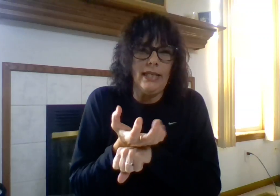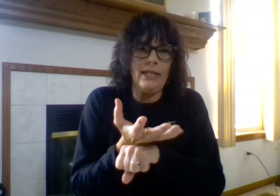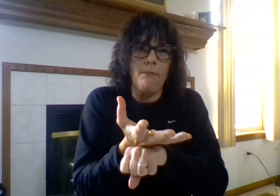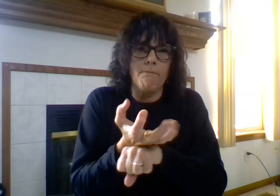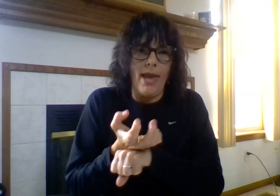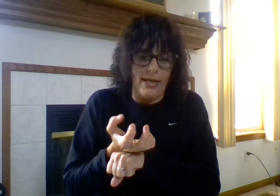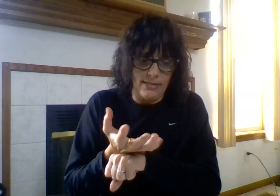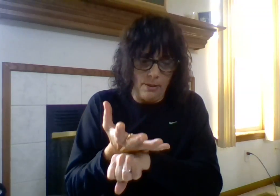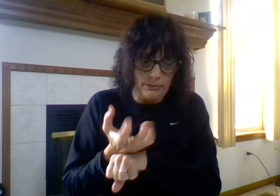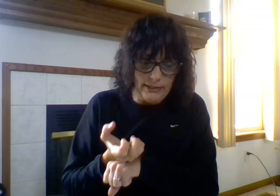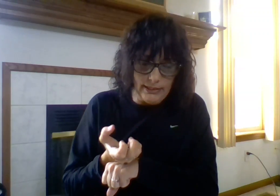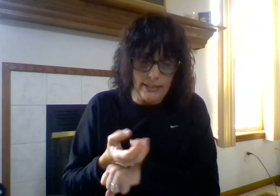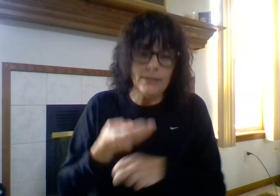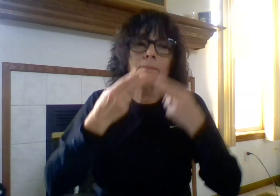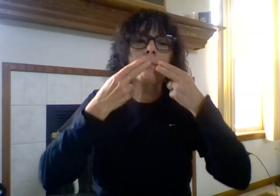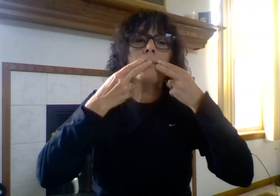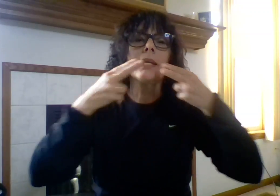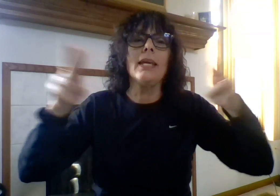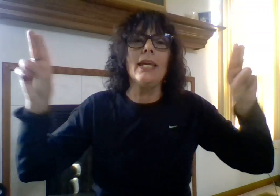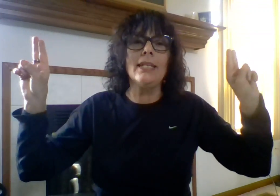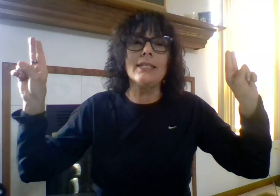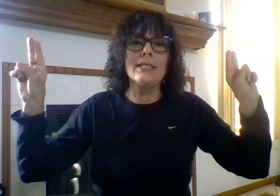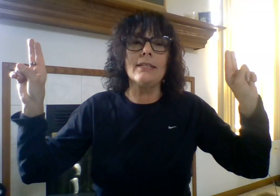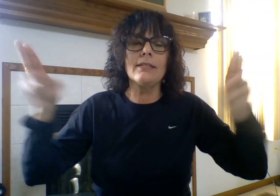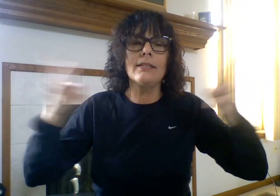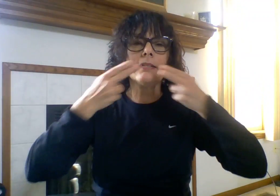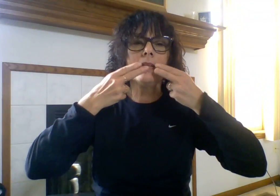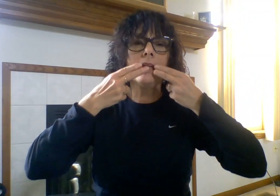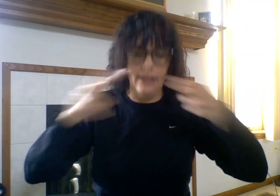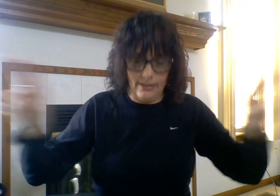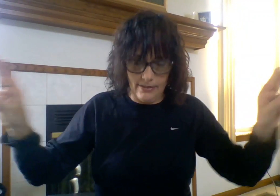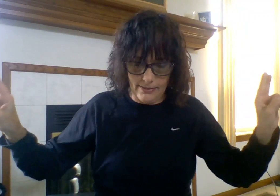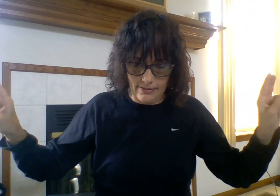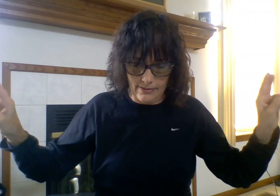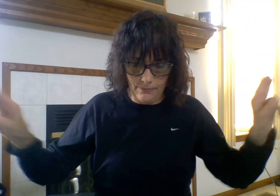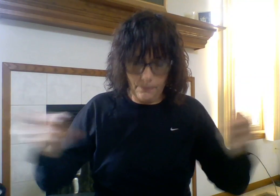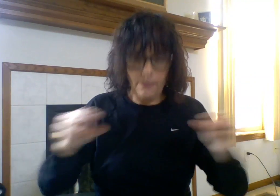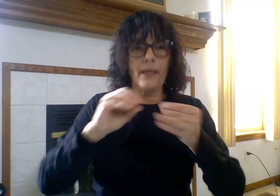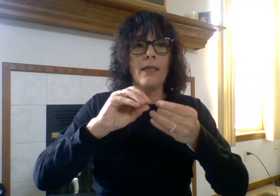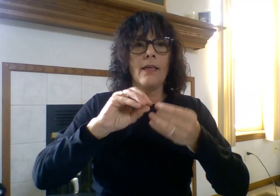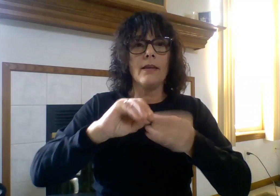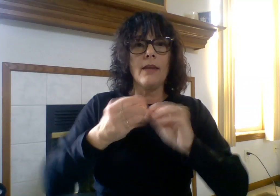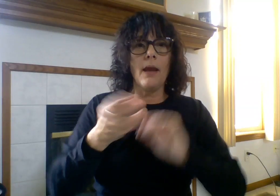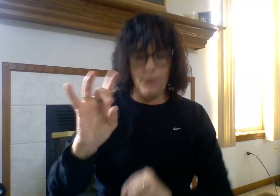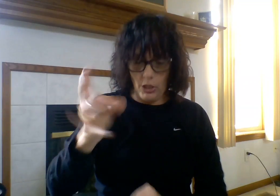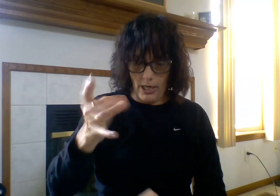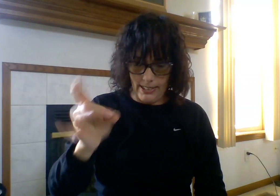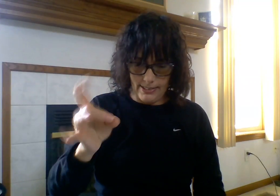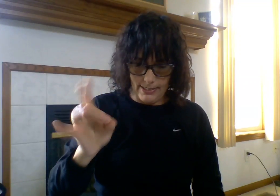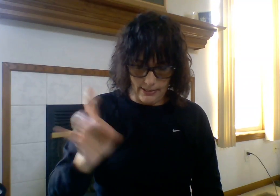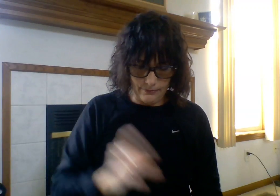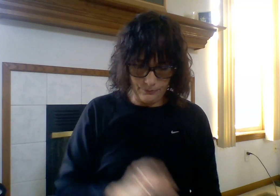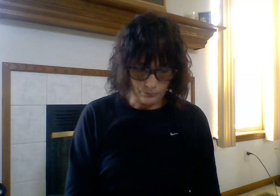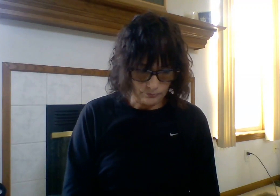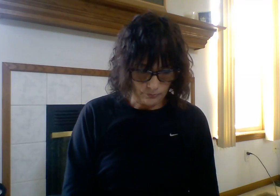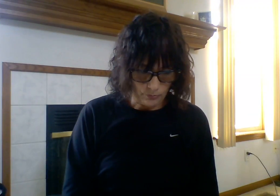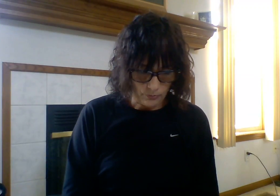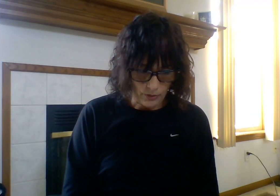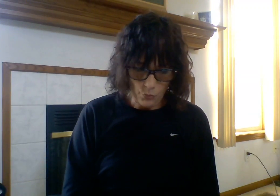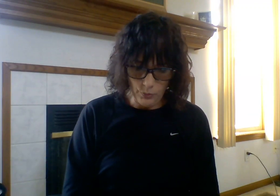pleaded, begged, pleaded innocent, innocent. Number 18. We